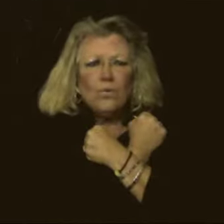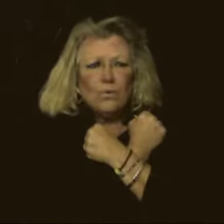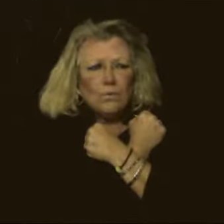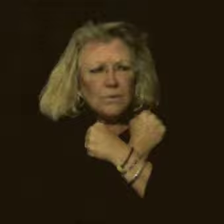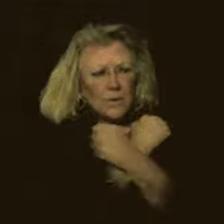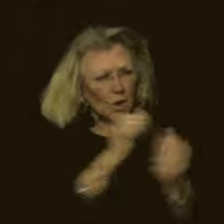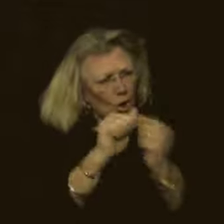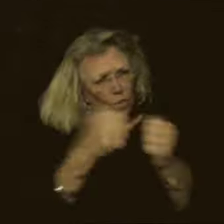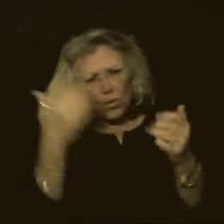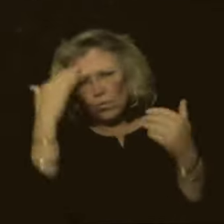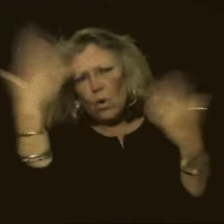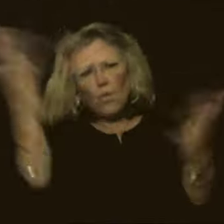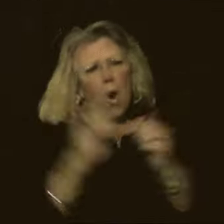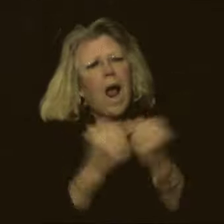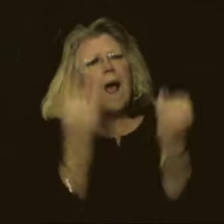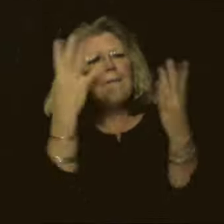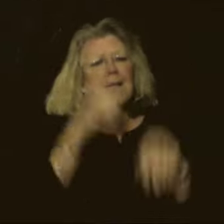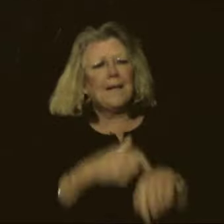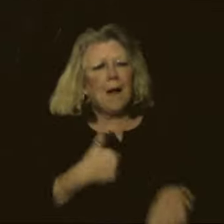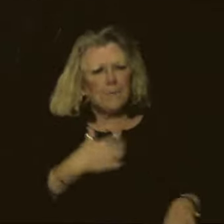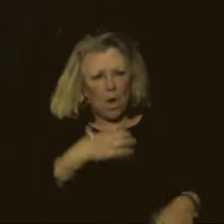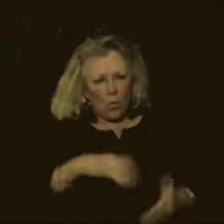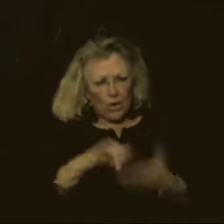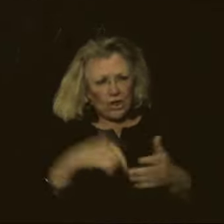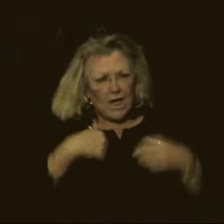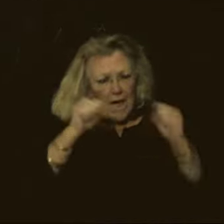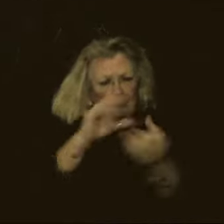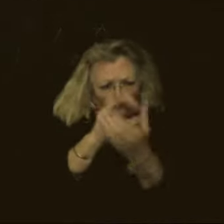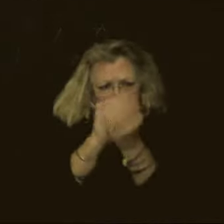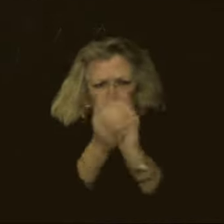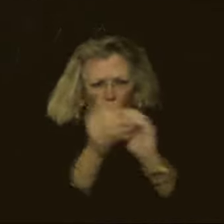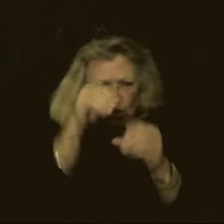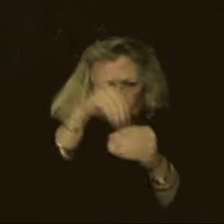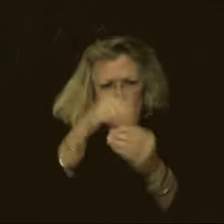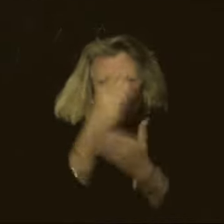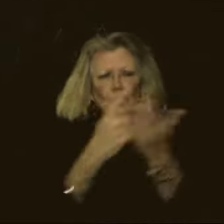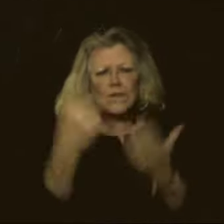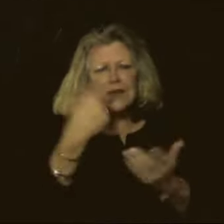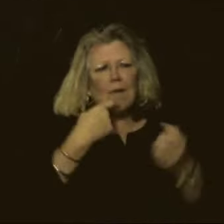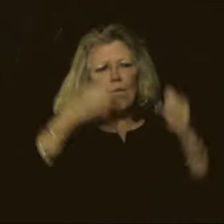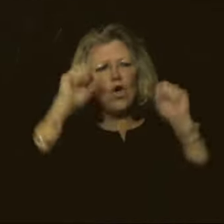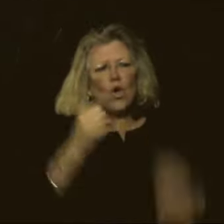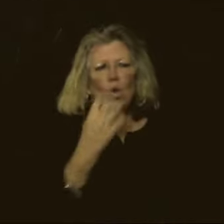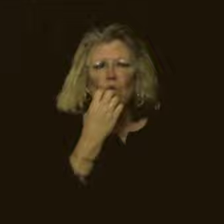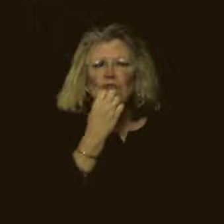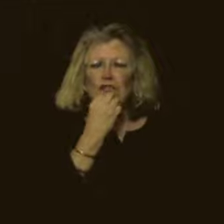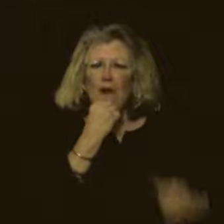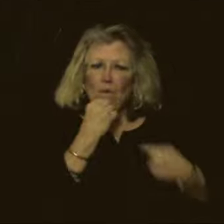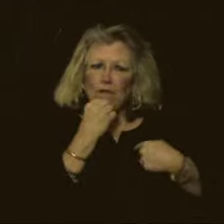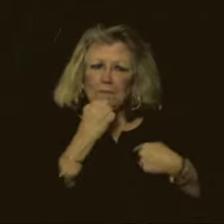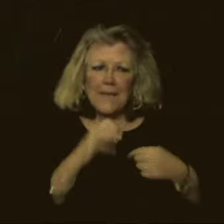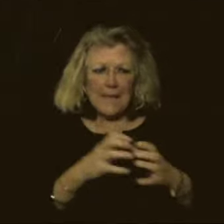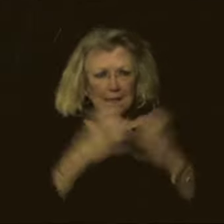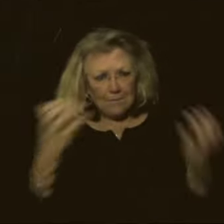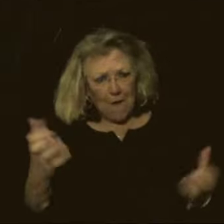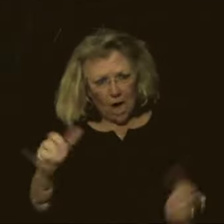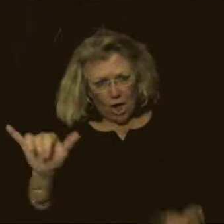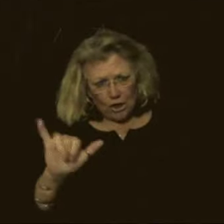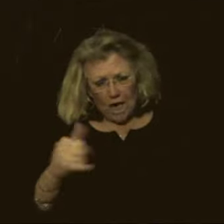you. You don't know how many times I wish that I could hold you into someone who could cherish me as much